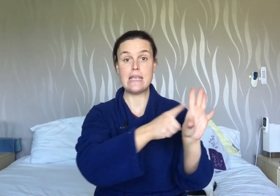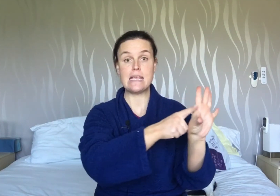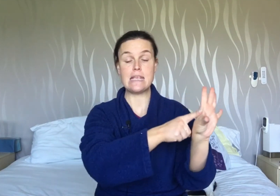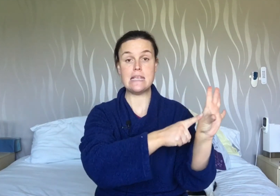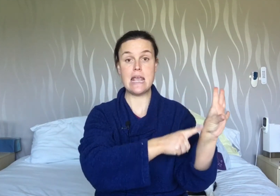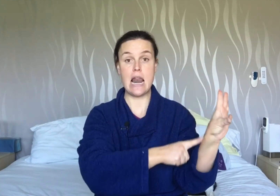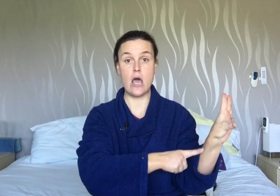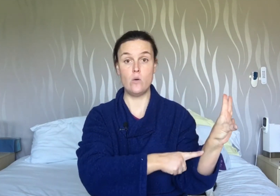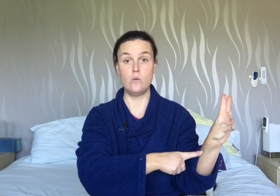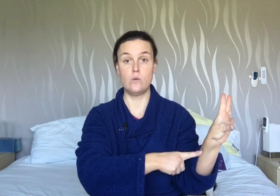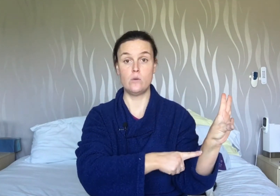yellow,